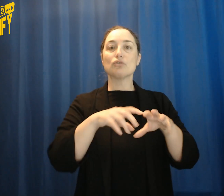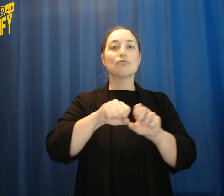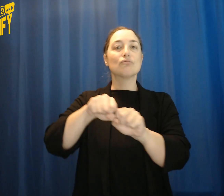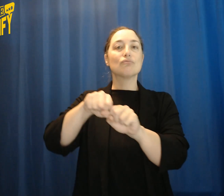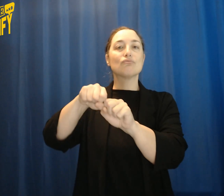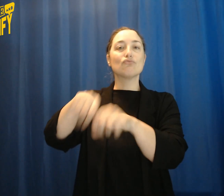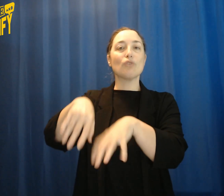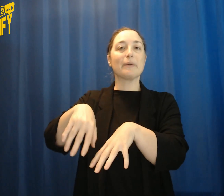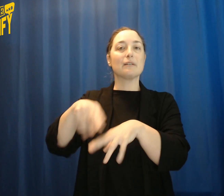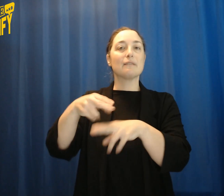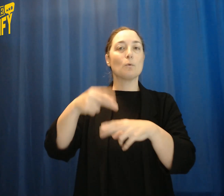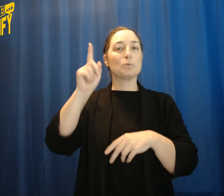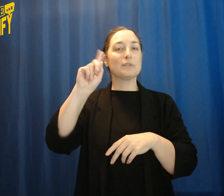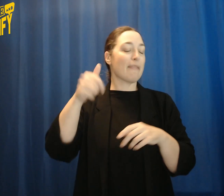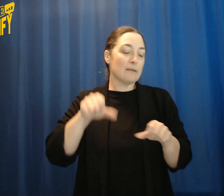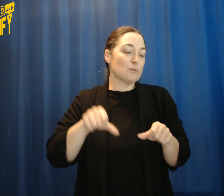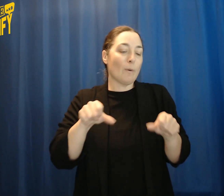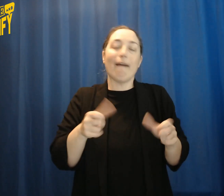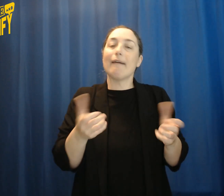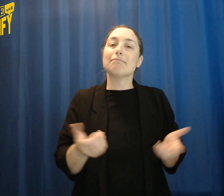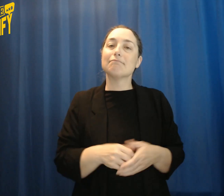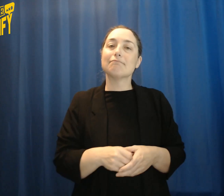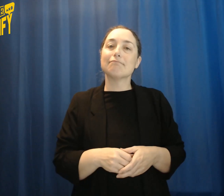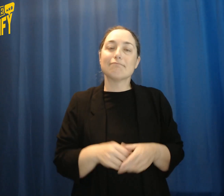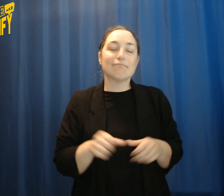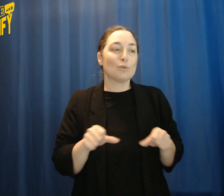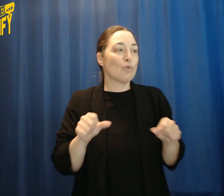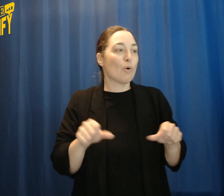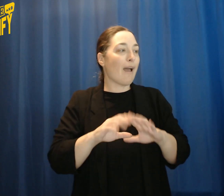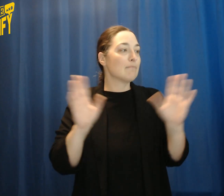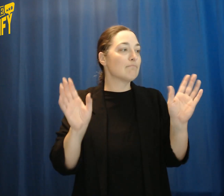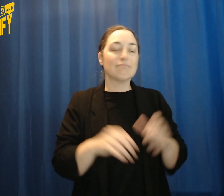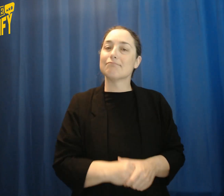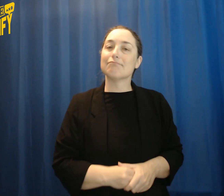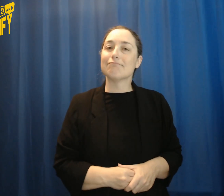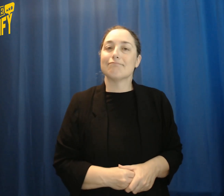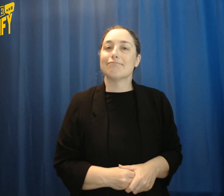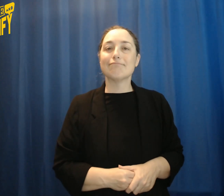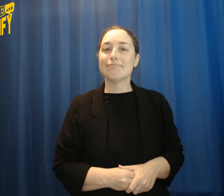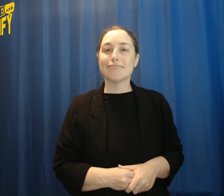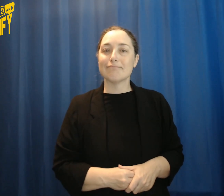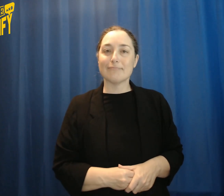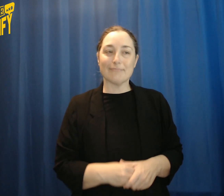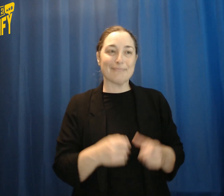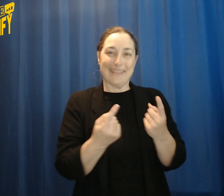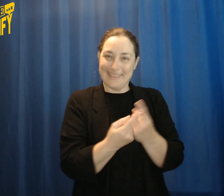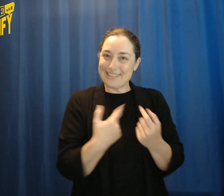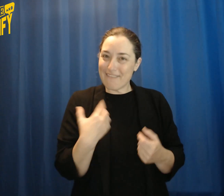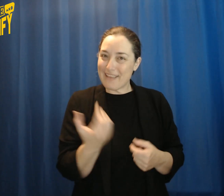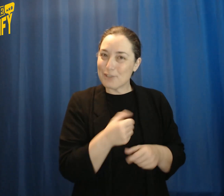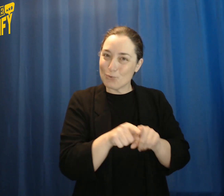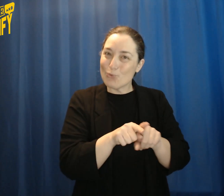It's okay. It's okay to not do it for a day. Like, these are all things I've learnt the hard way. Stepping back from something